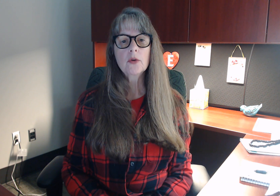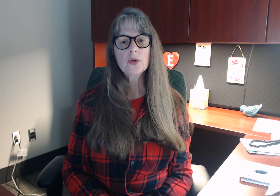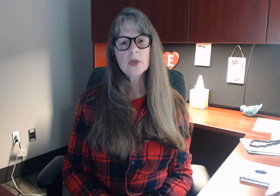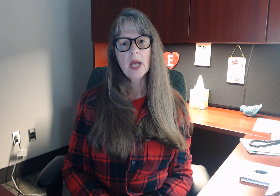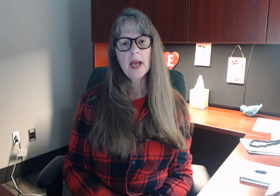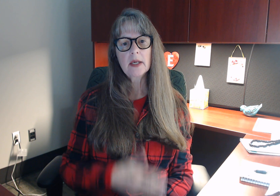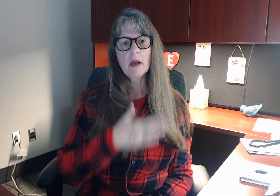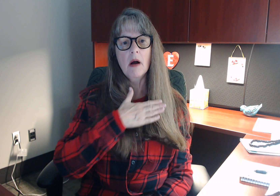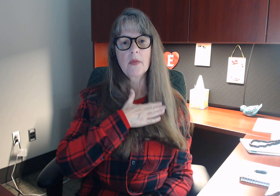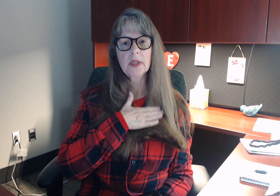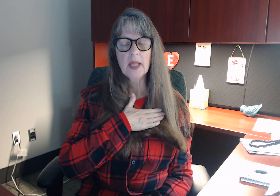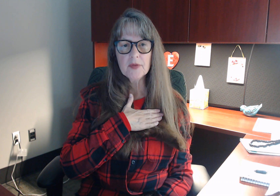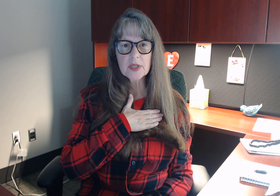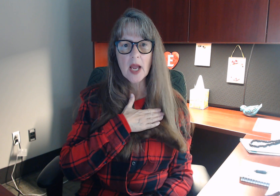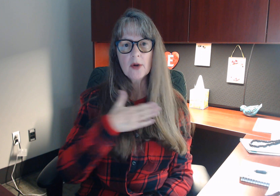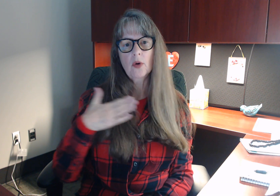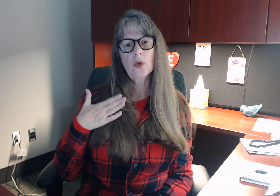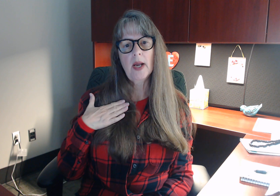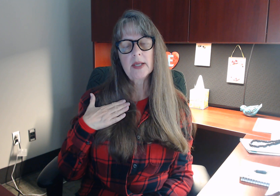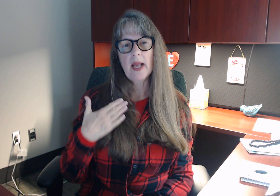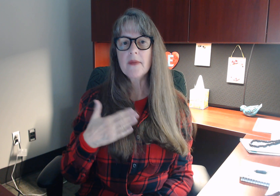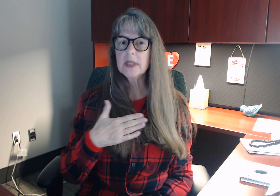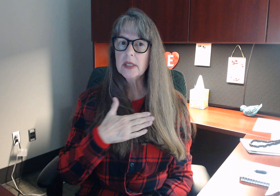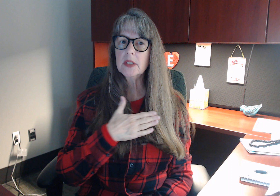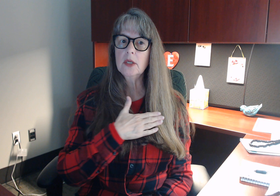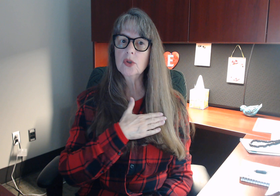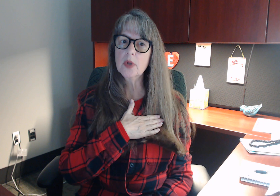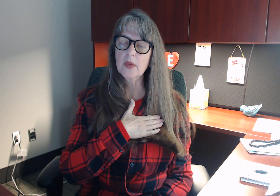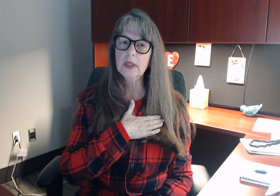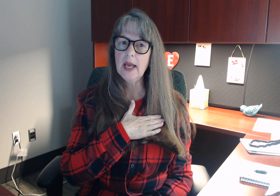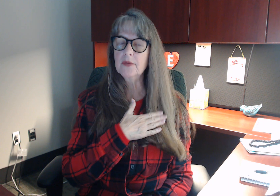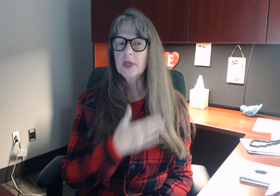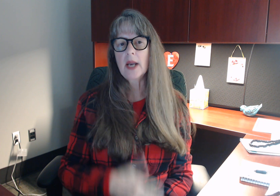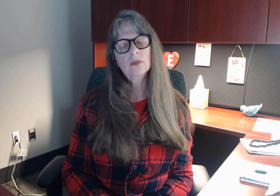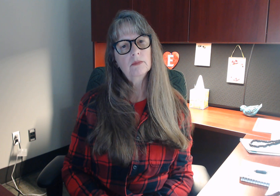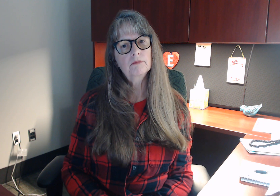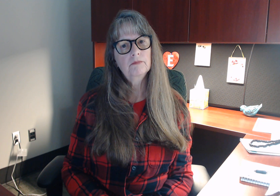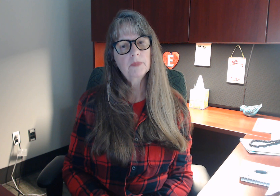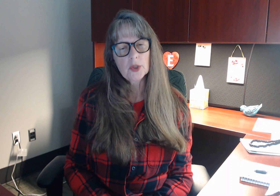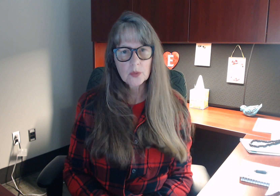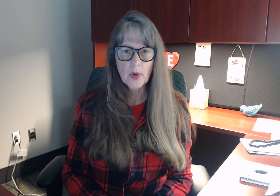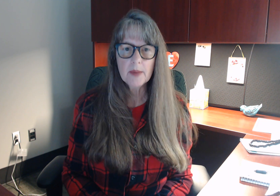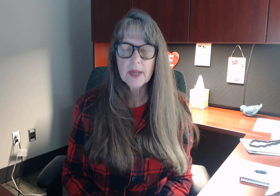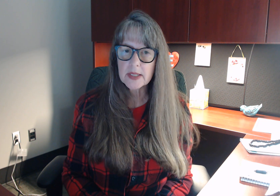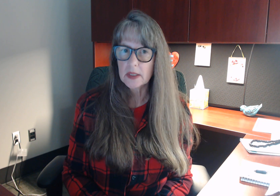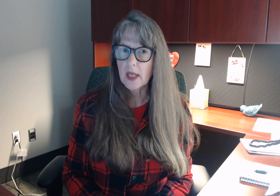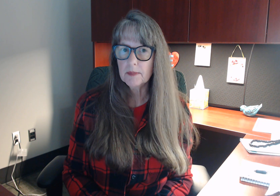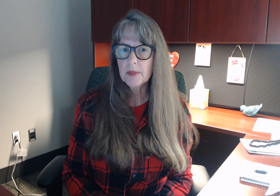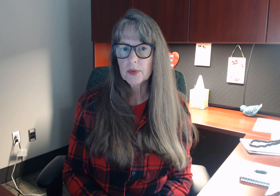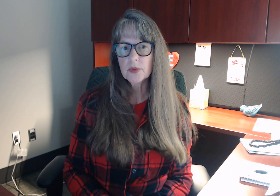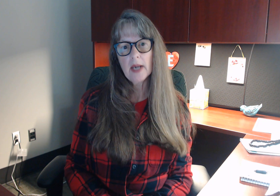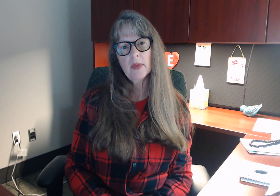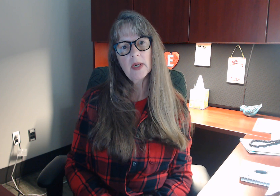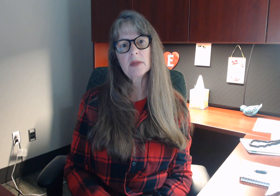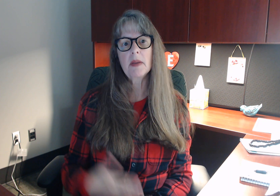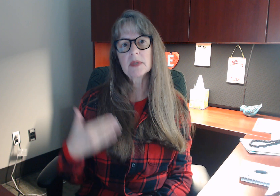the sign on the left side or the right side. I have a tendency to do it on the left, and I'm not sure why, but I see a lot of people do that, and then I see some people